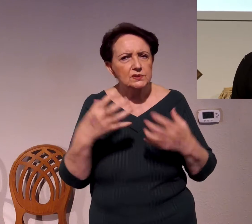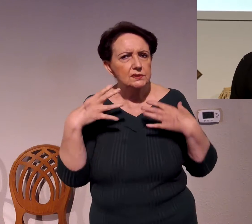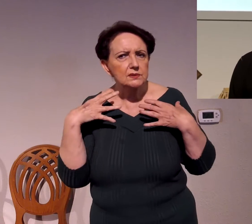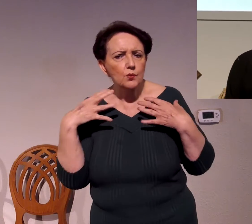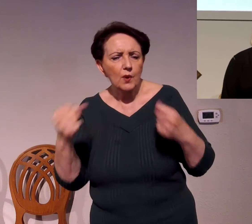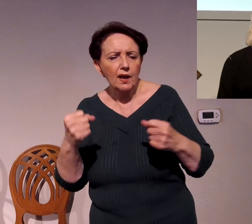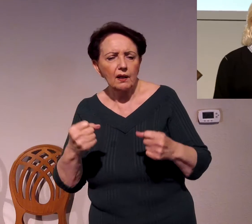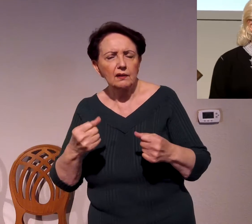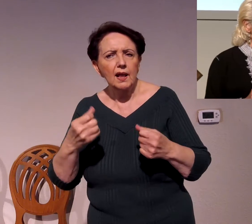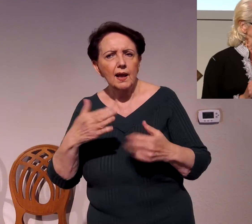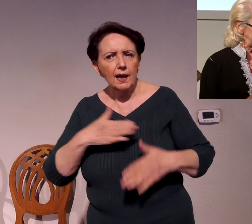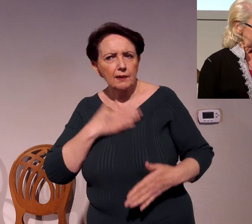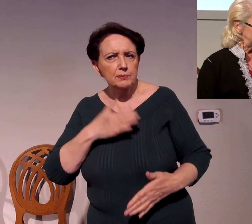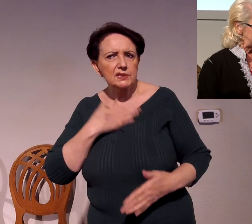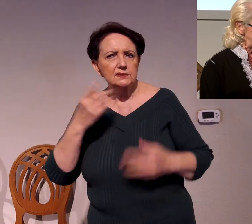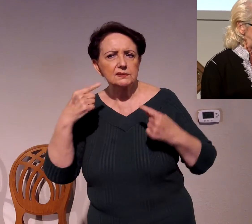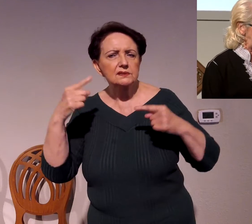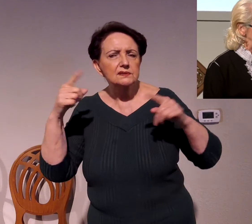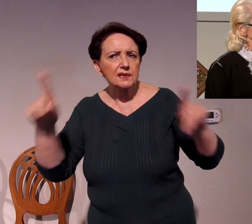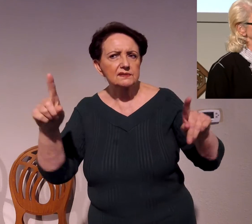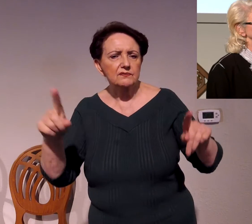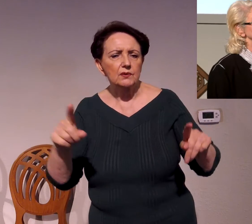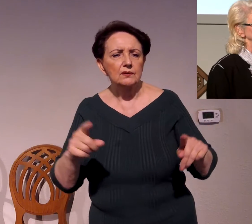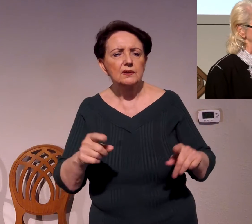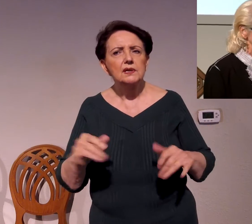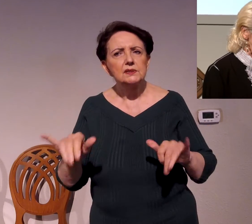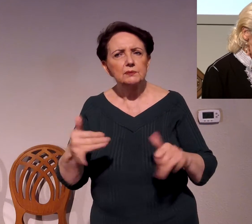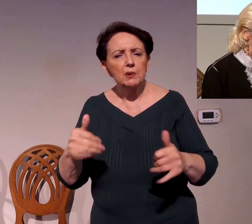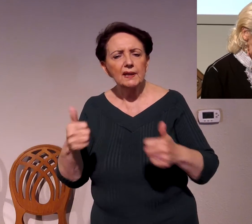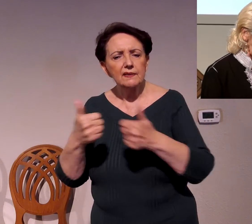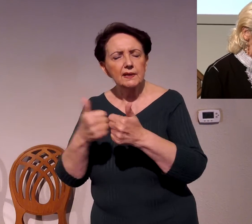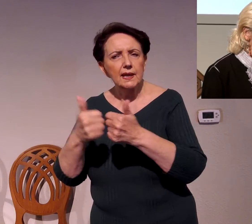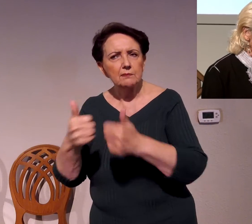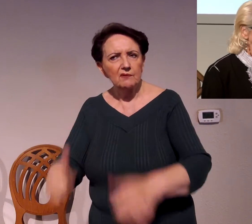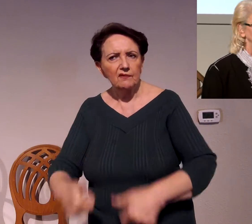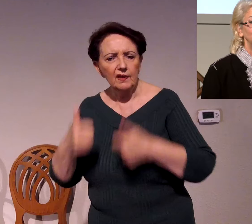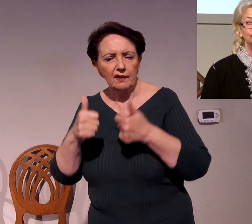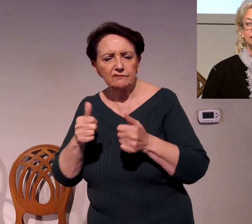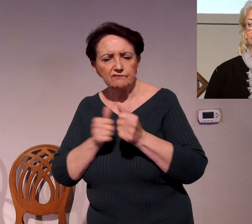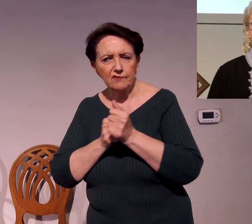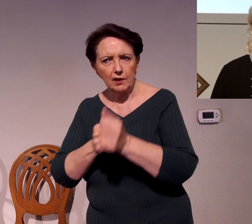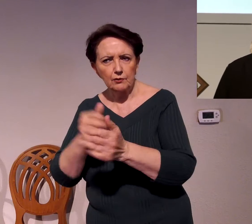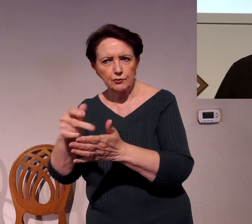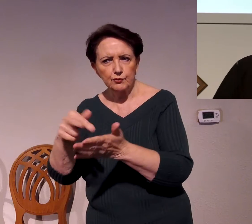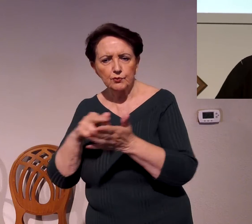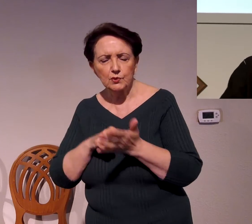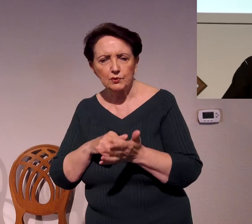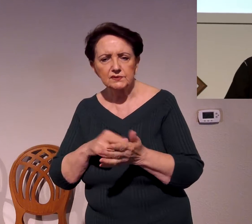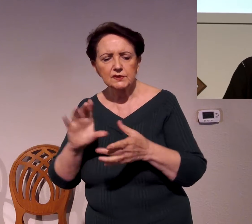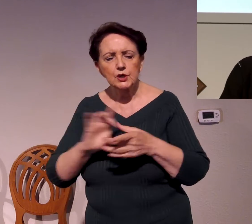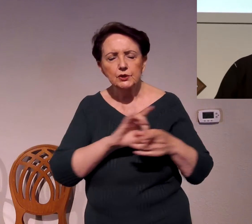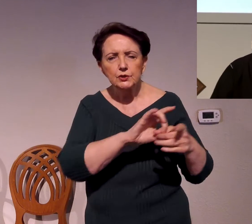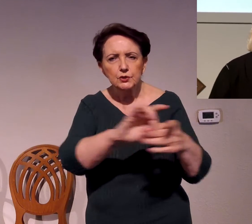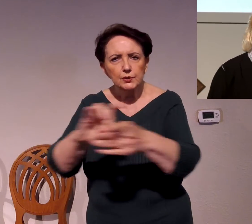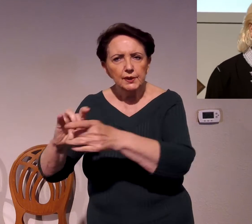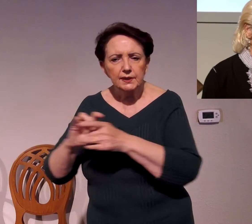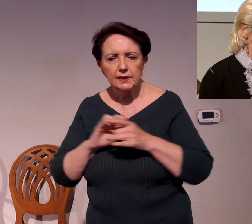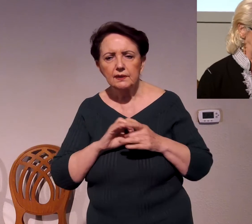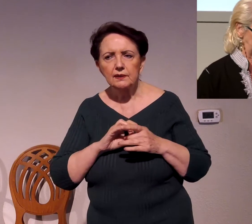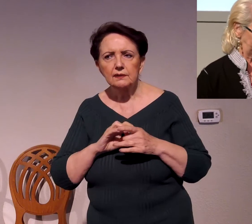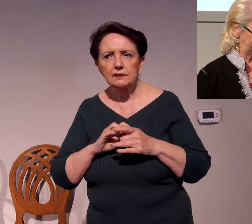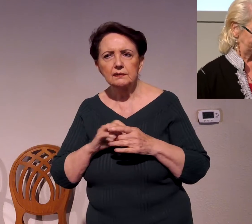and successful, but it wants us to play the game of life the way it's supposed to be played, in unity and cooperation with